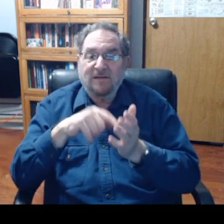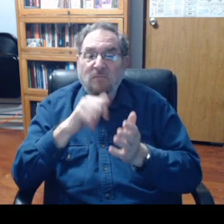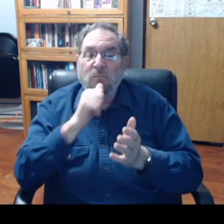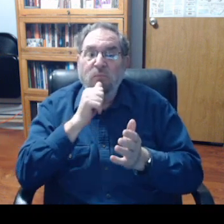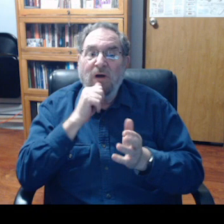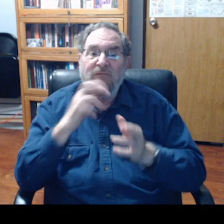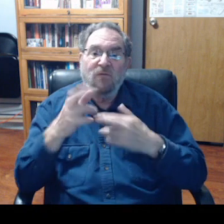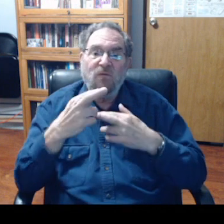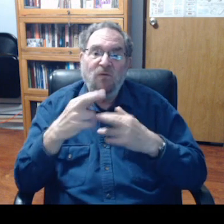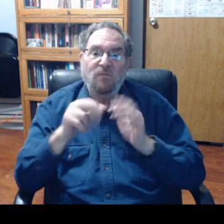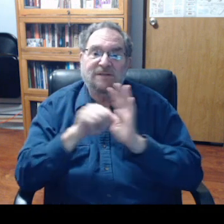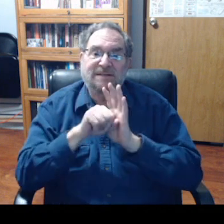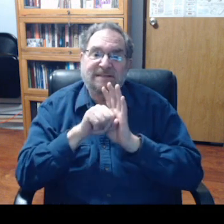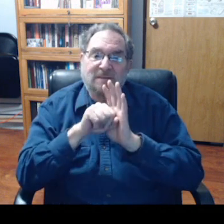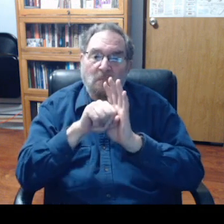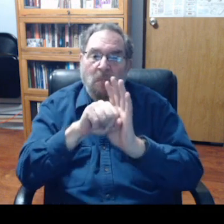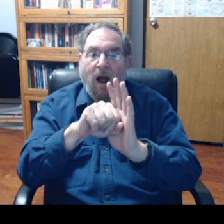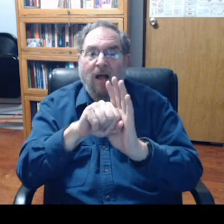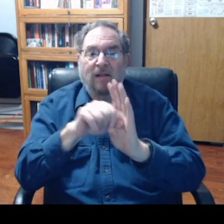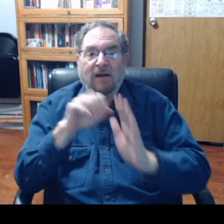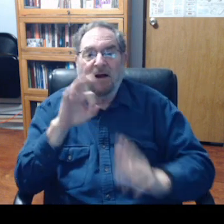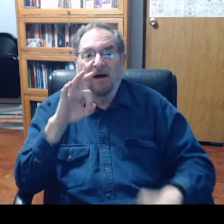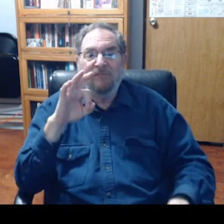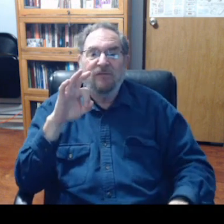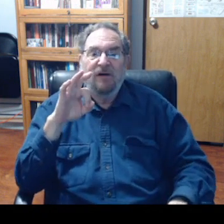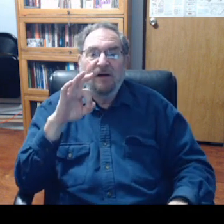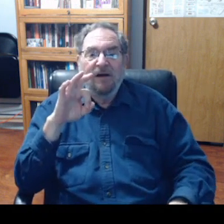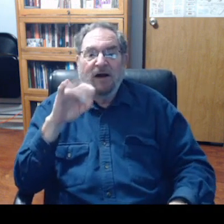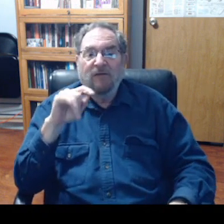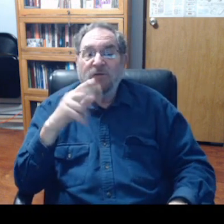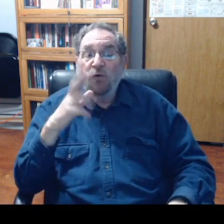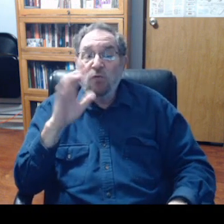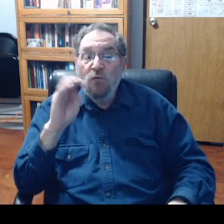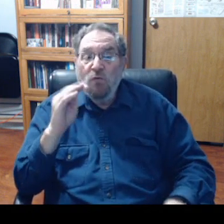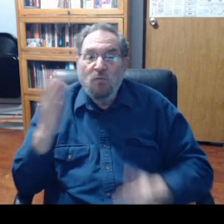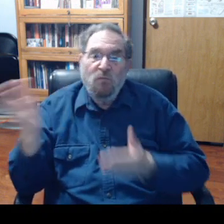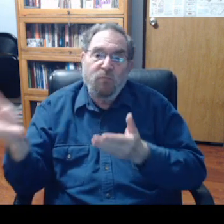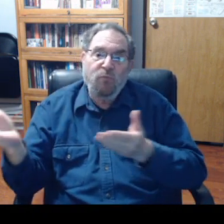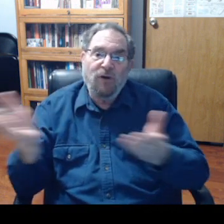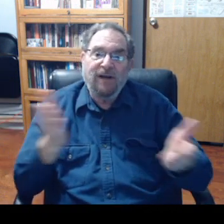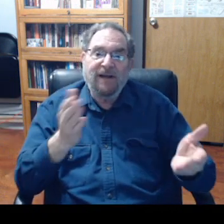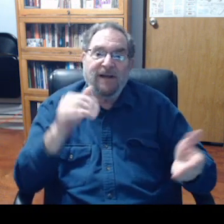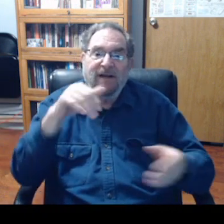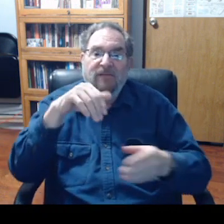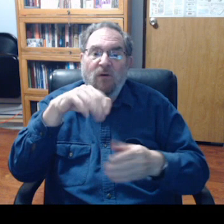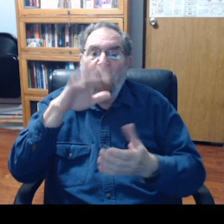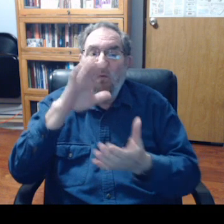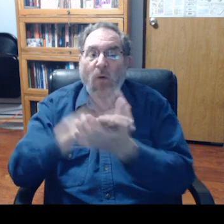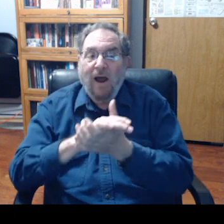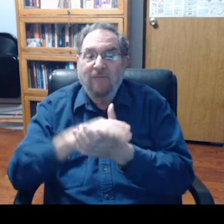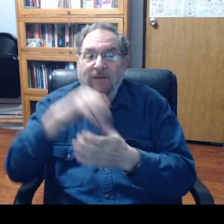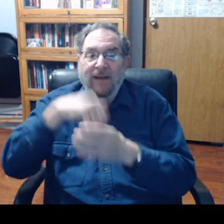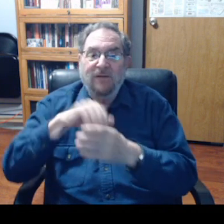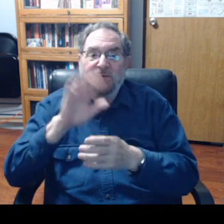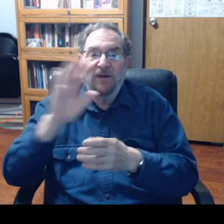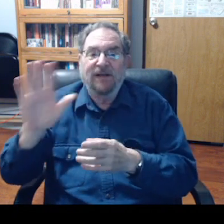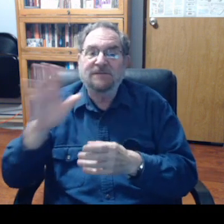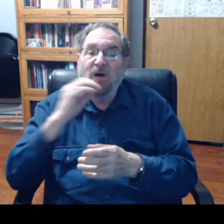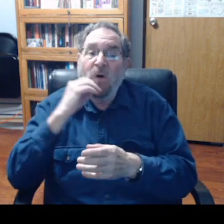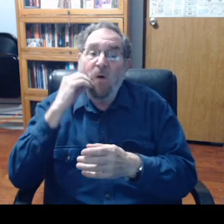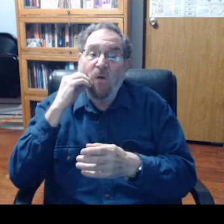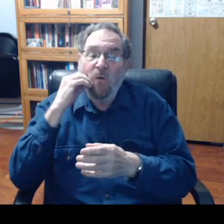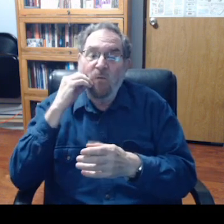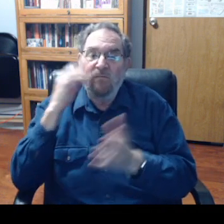This private room is symbolic of the groom bringing the wife into